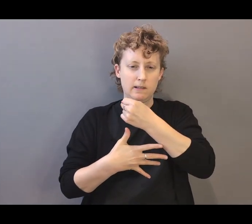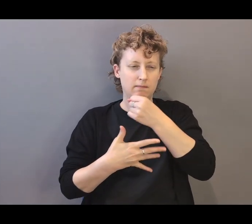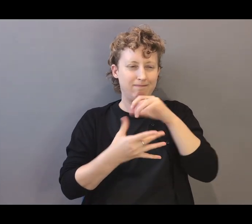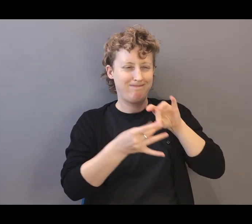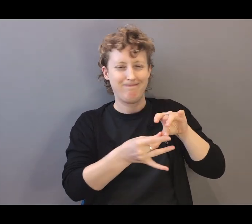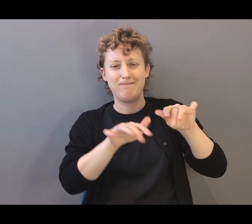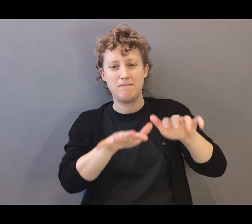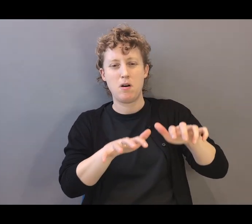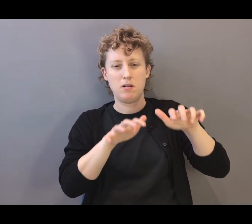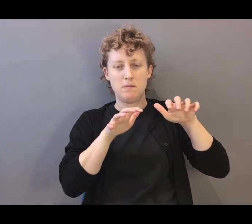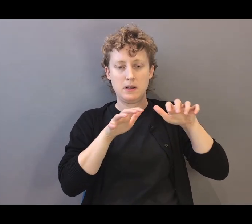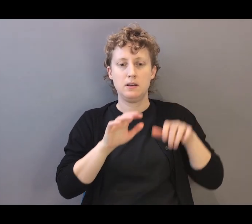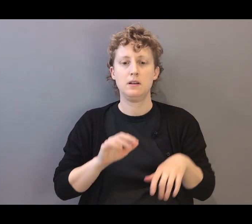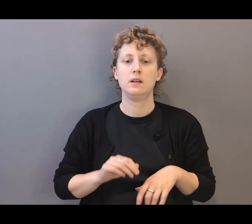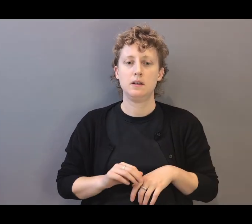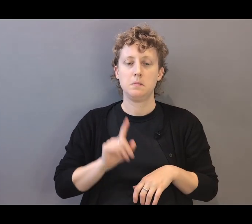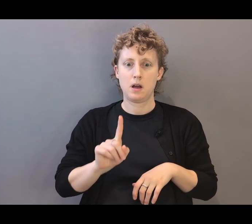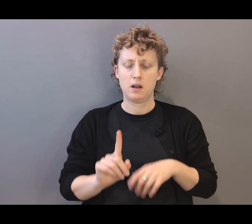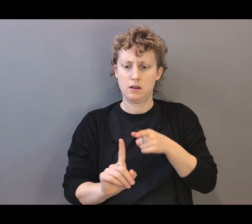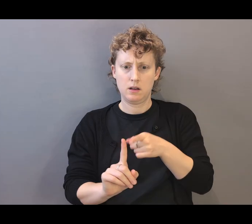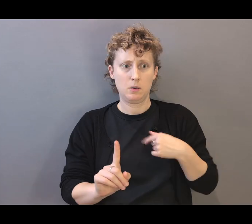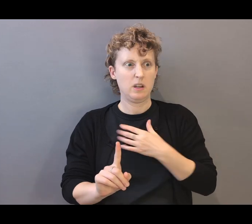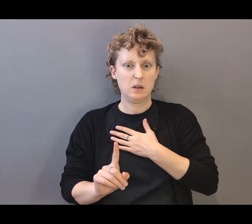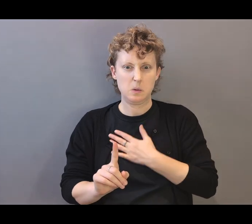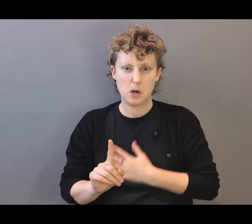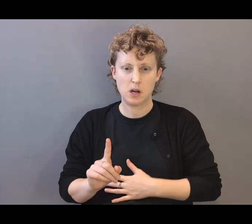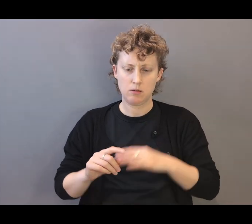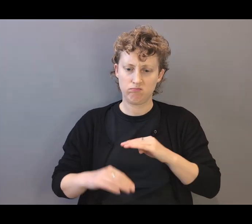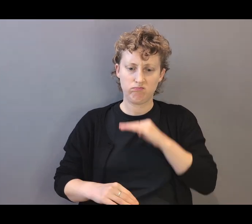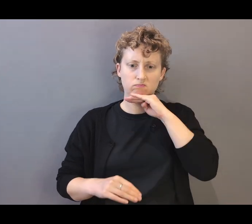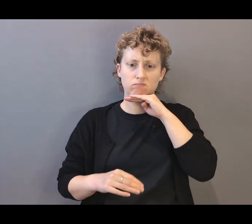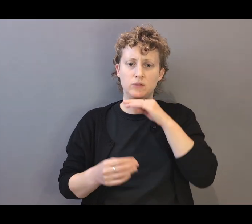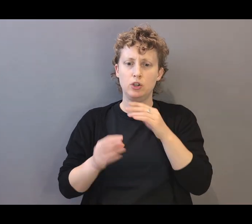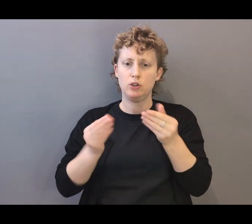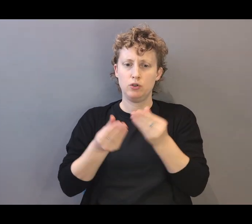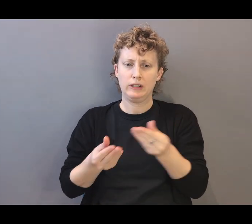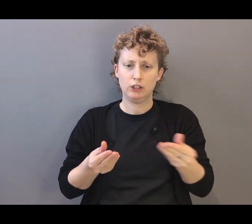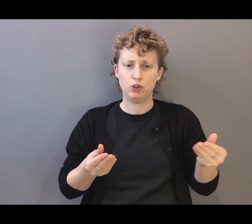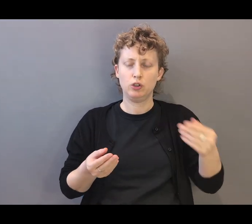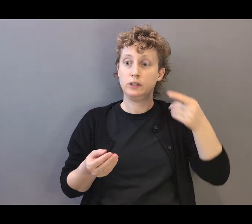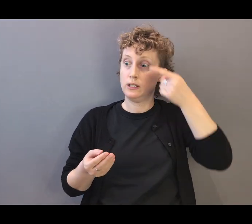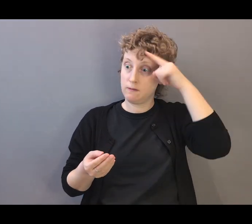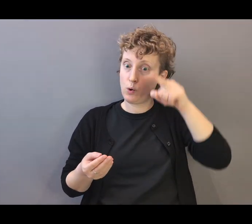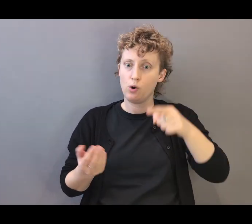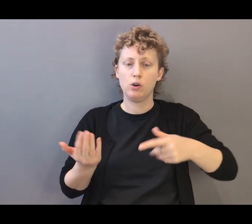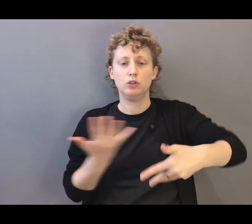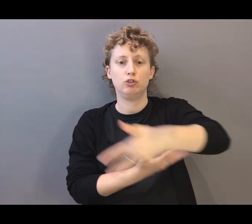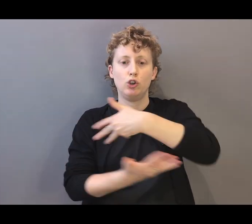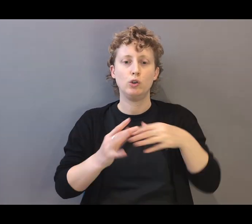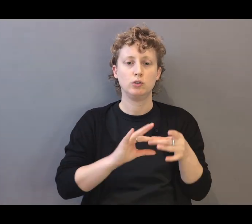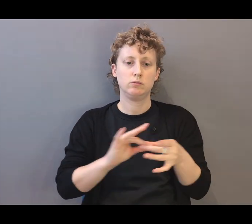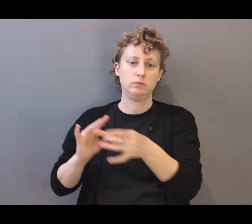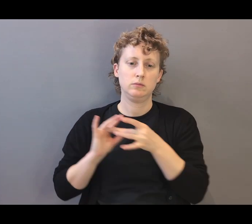budget must be spent, is that we want enough resources for social cohesion, and this is important because we are in a context